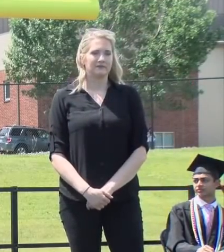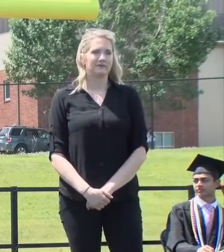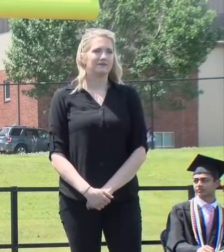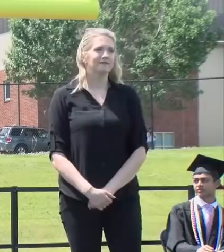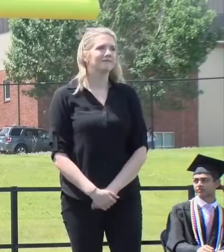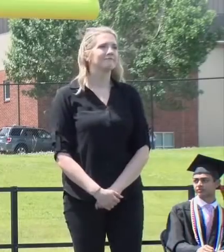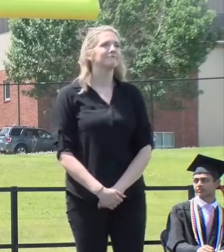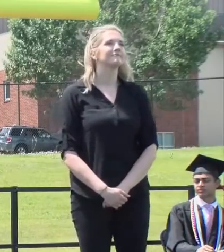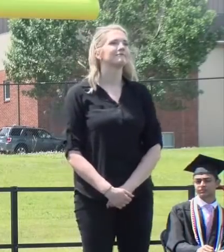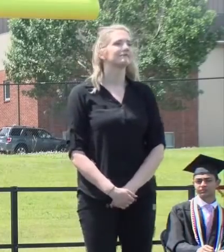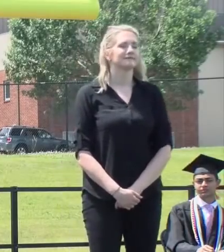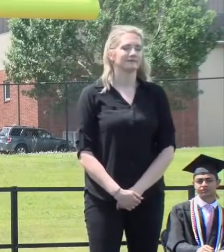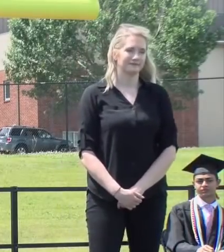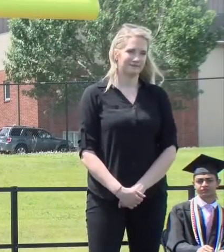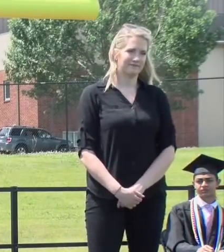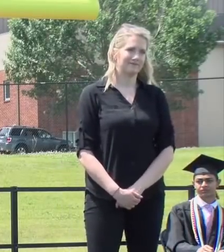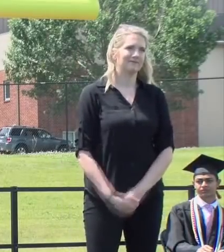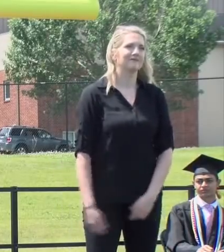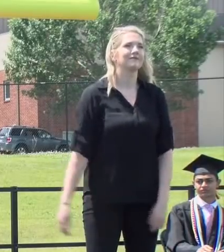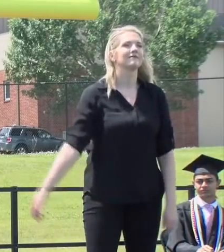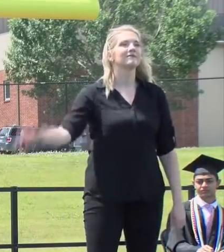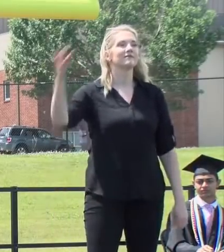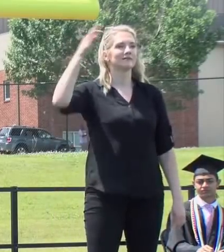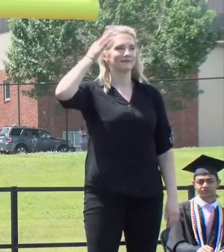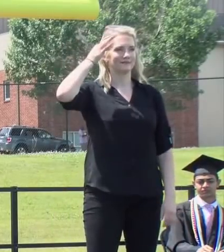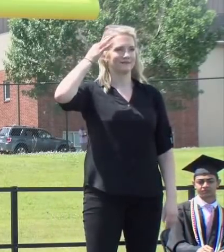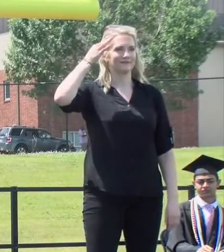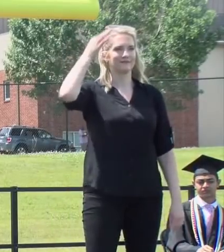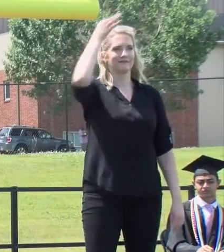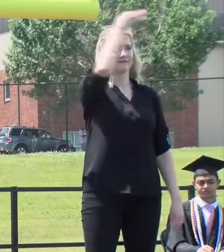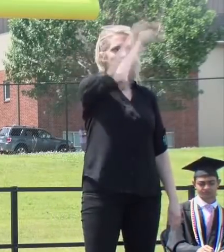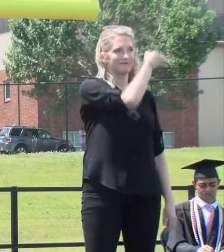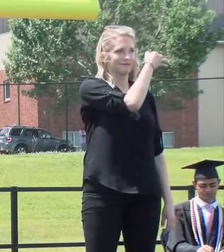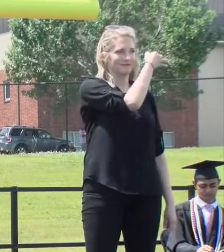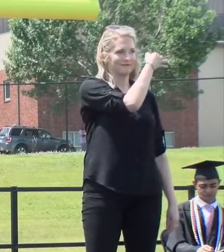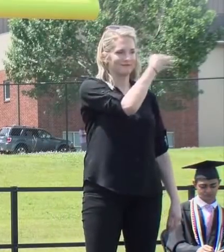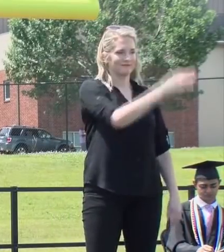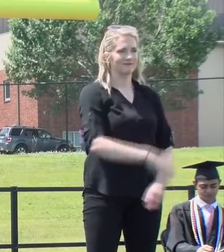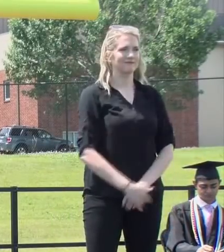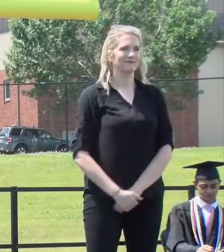Please move your tassel from the right to the left.